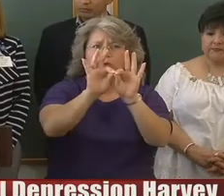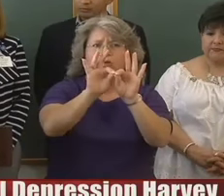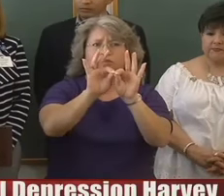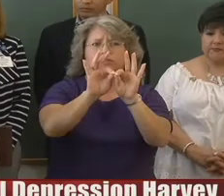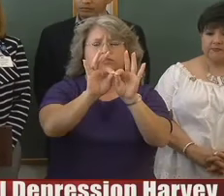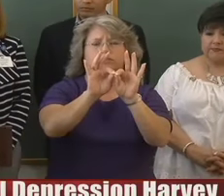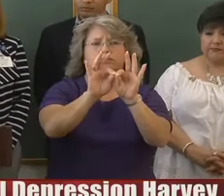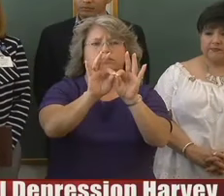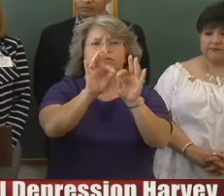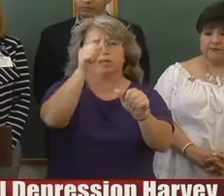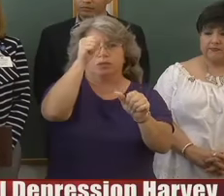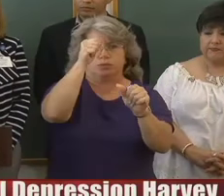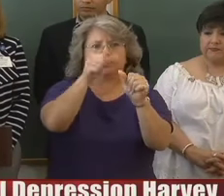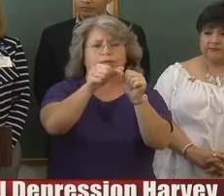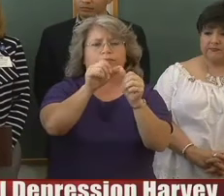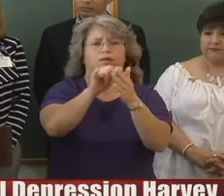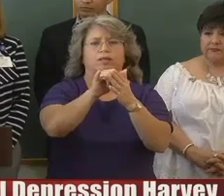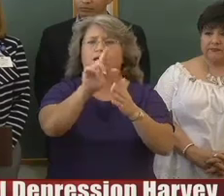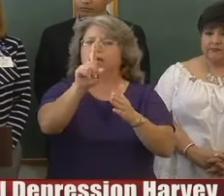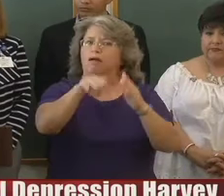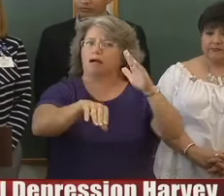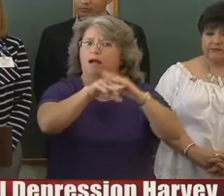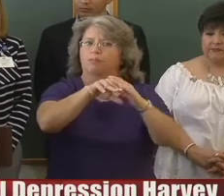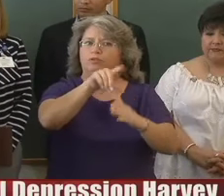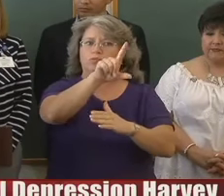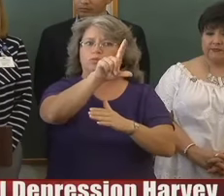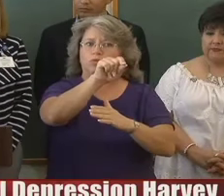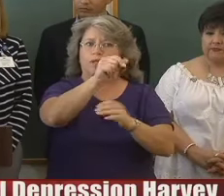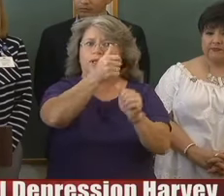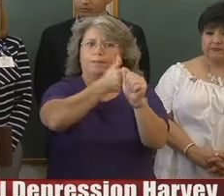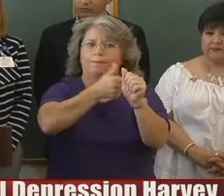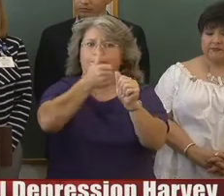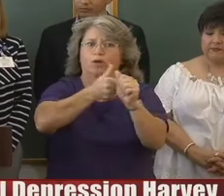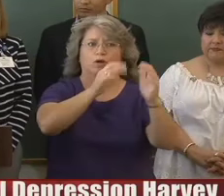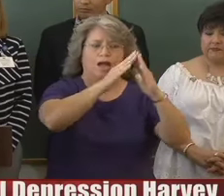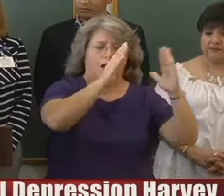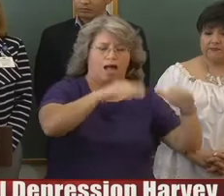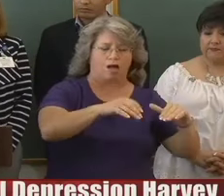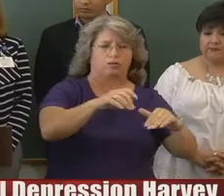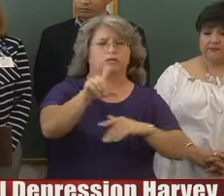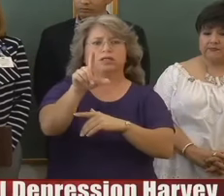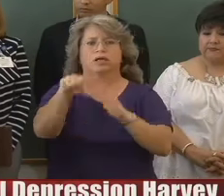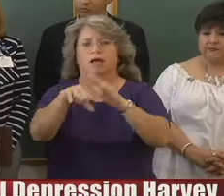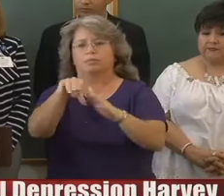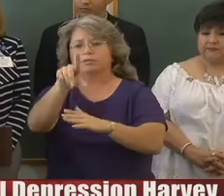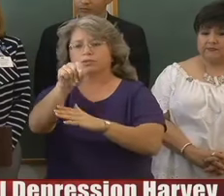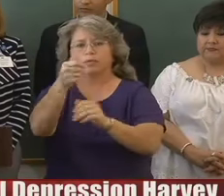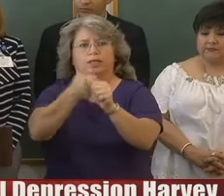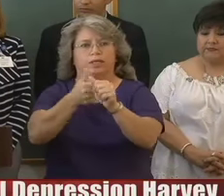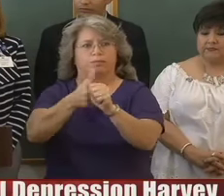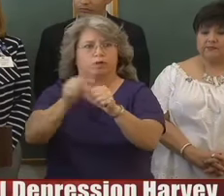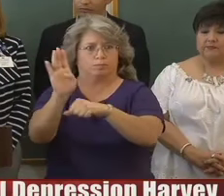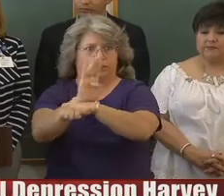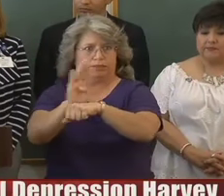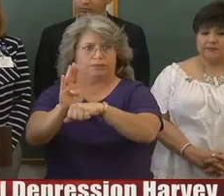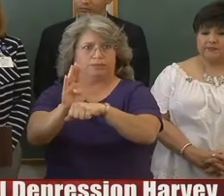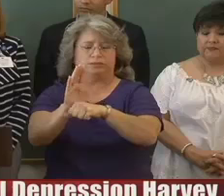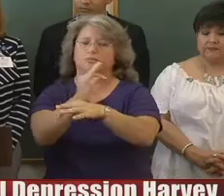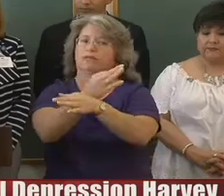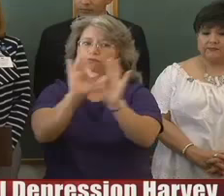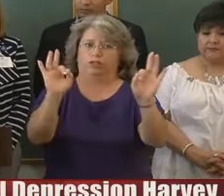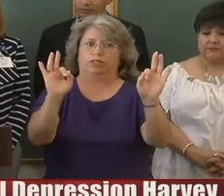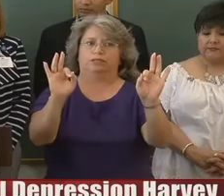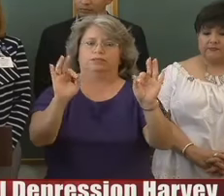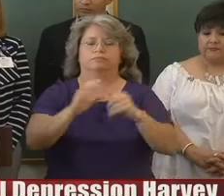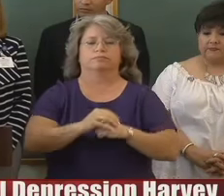to remember that it's only up to 20 per household or business. And again, this is free of charge.